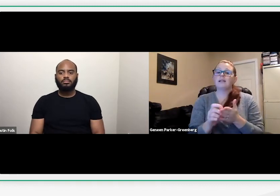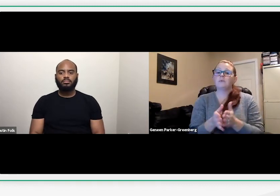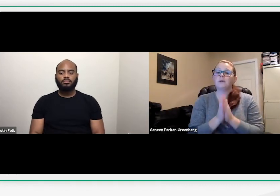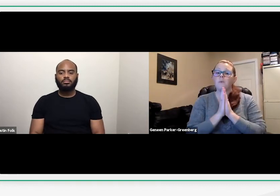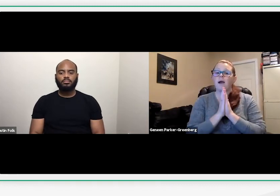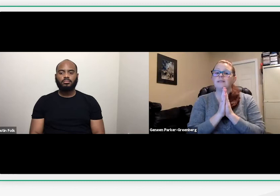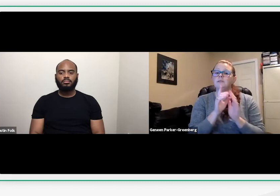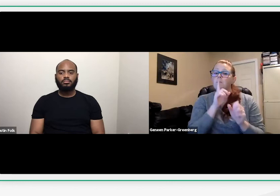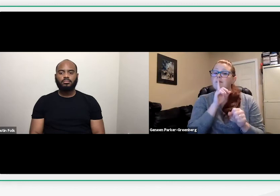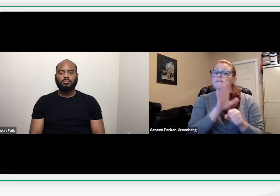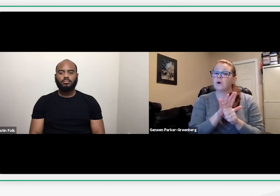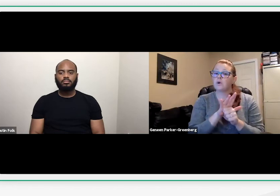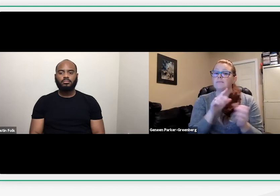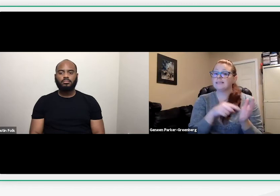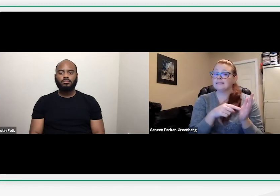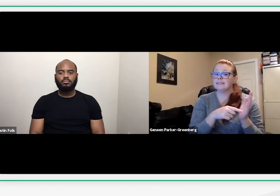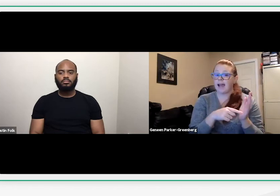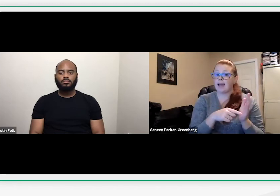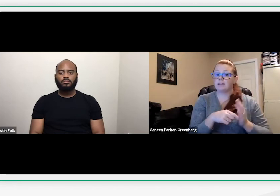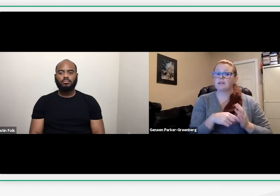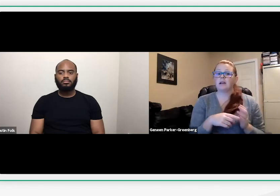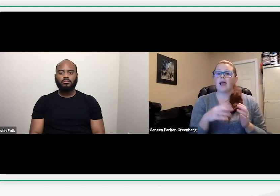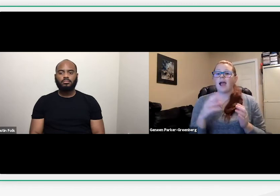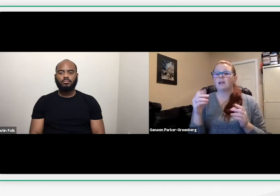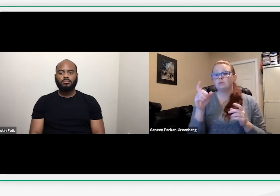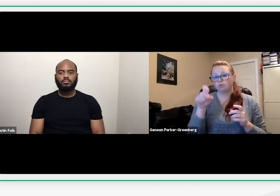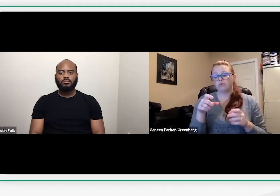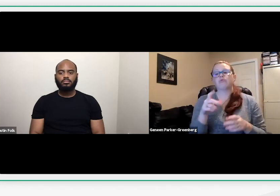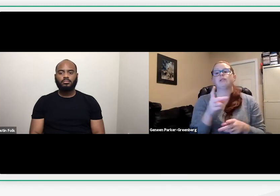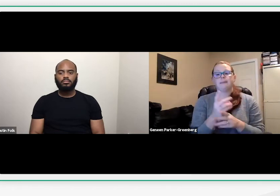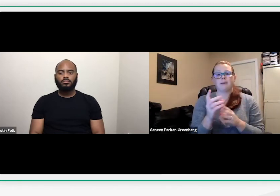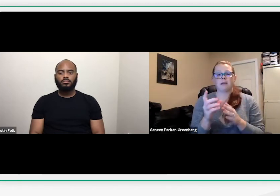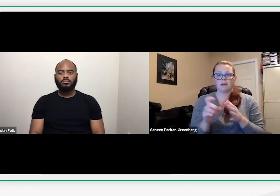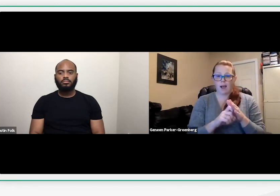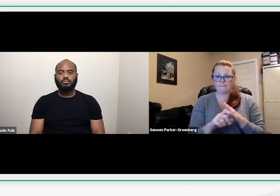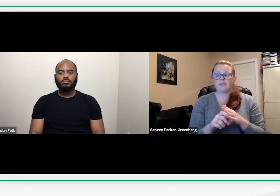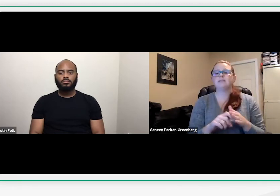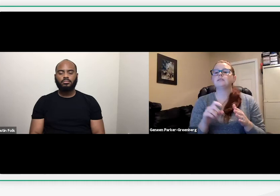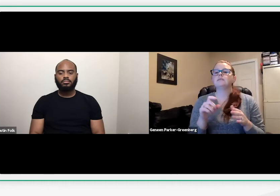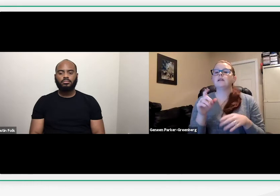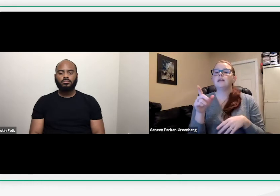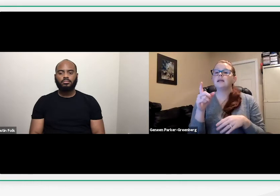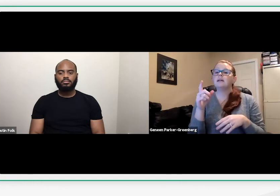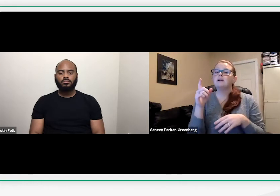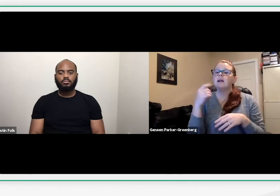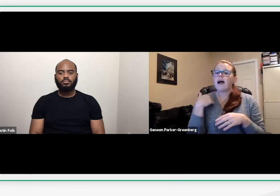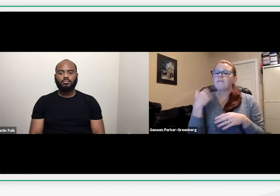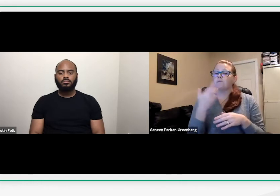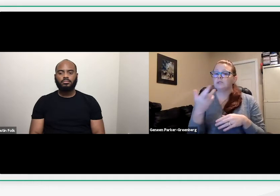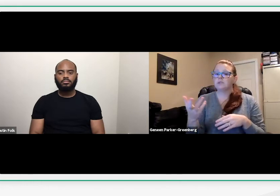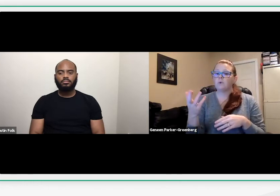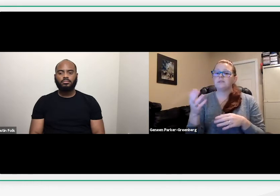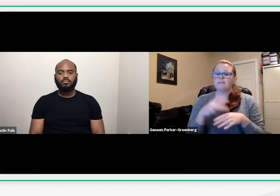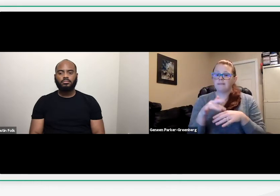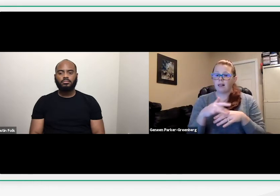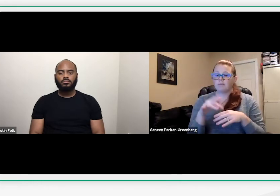So you can mail a written request confirming the debt, and you should also keep copies of